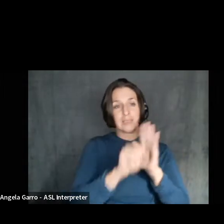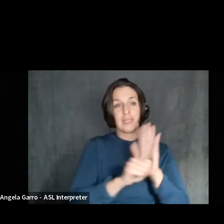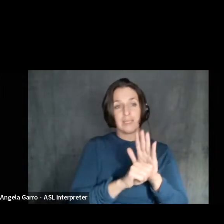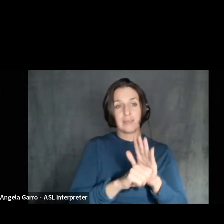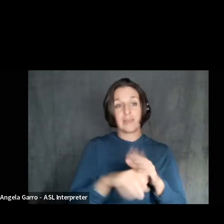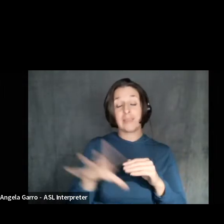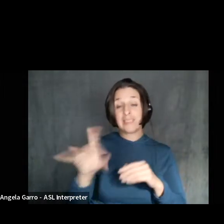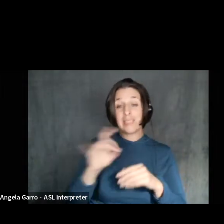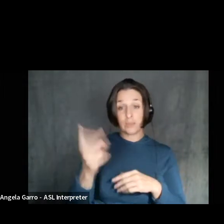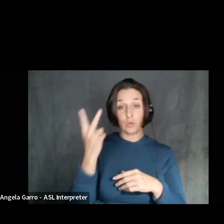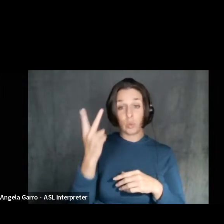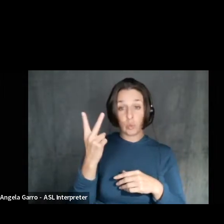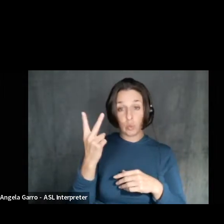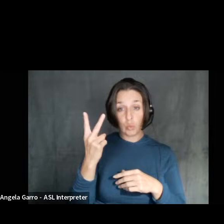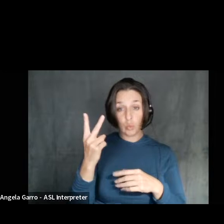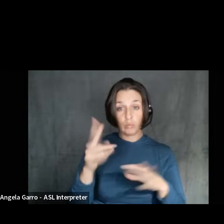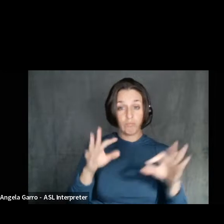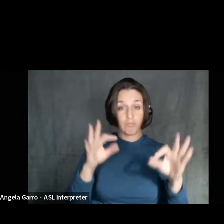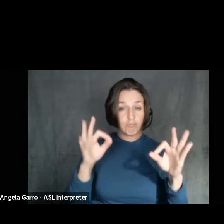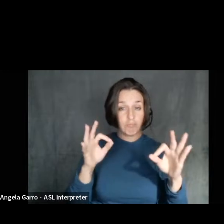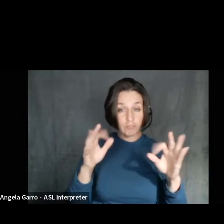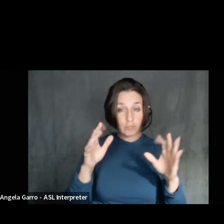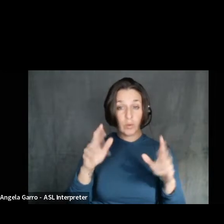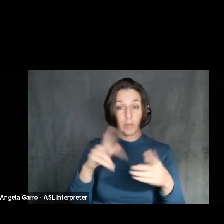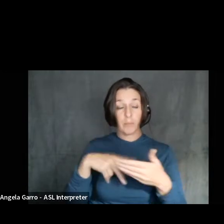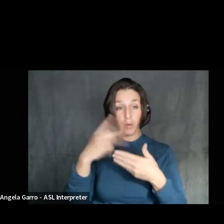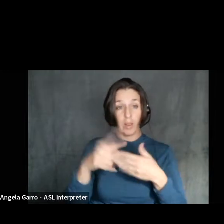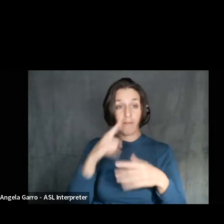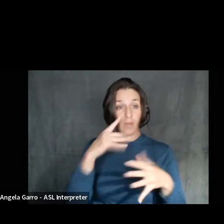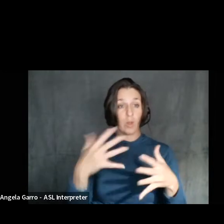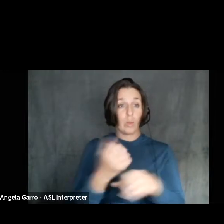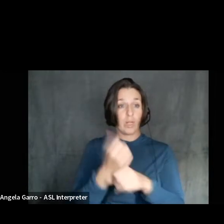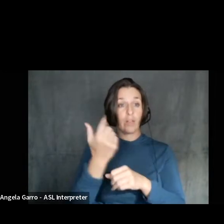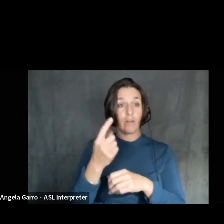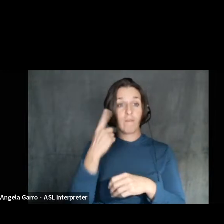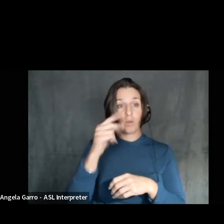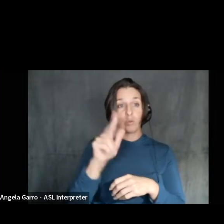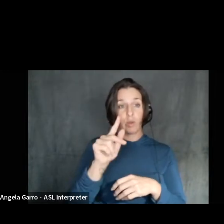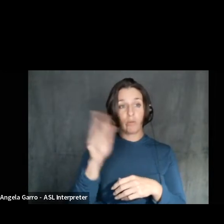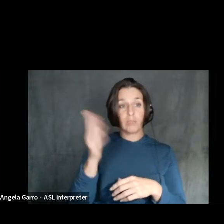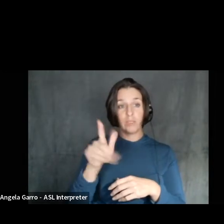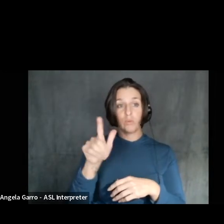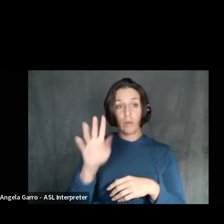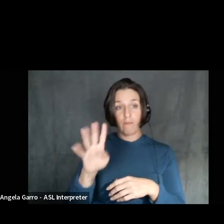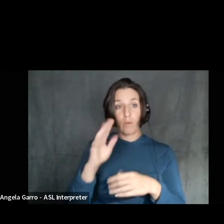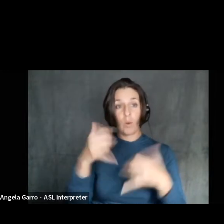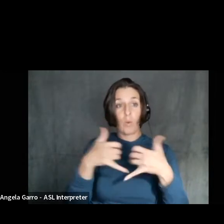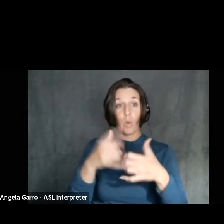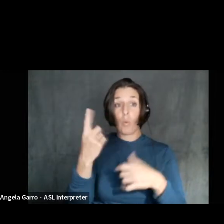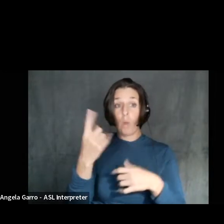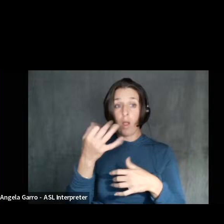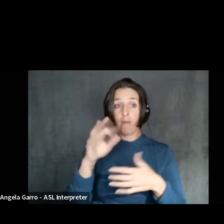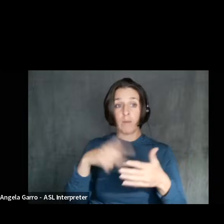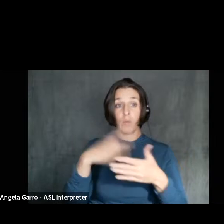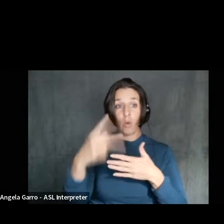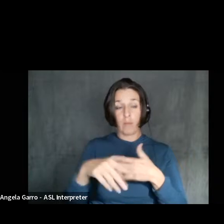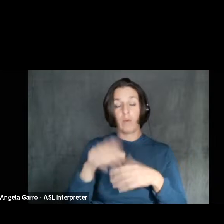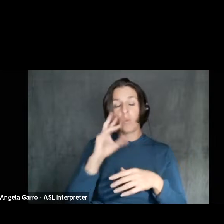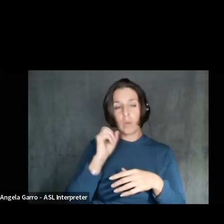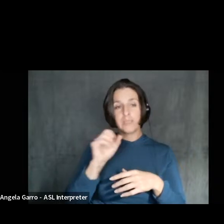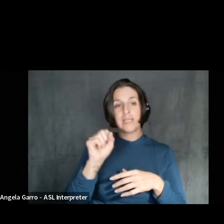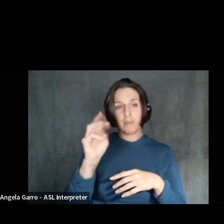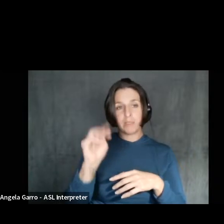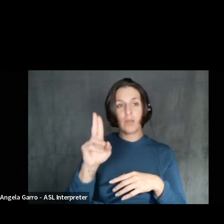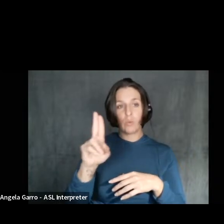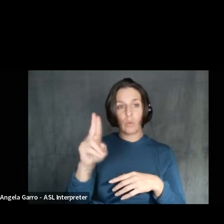selected 2 exemplary programs as the winners for the 23-24 Goal Award, and one of those programs selected was San Mateo Union High